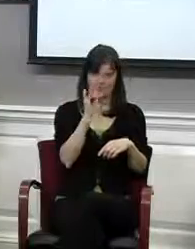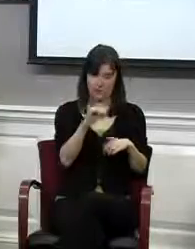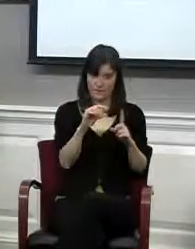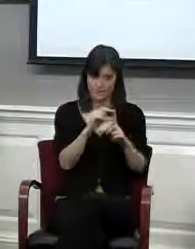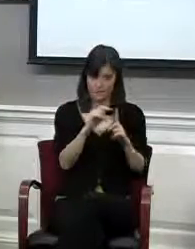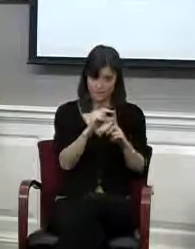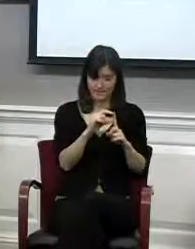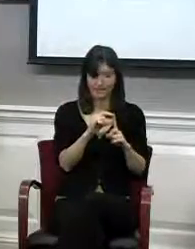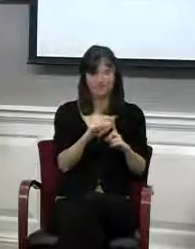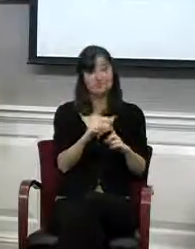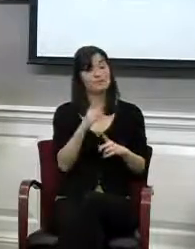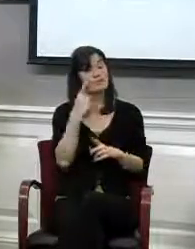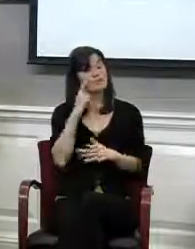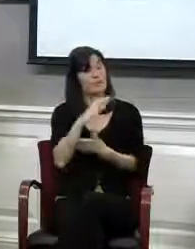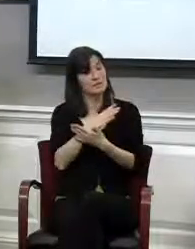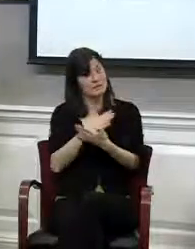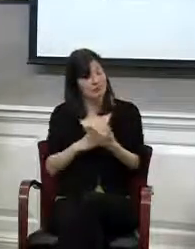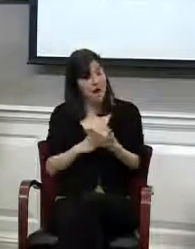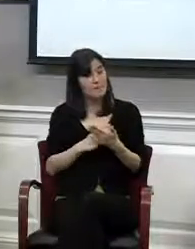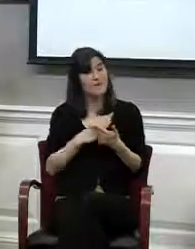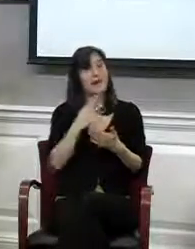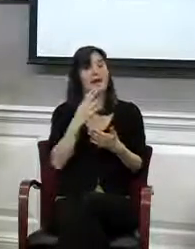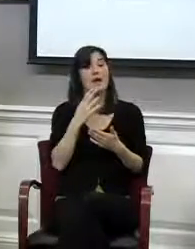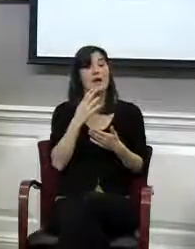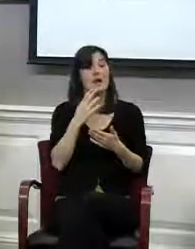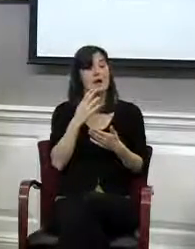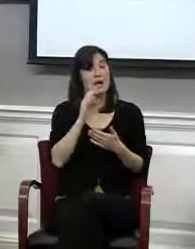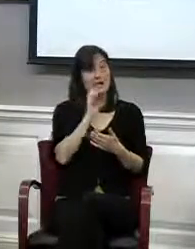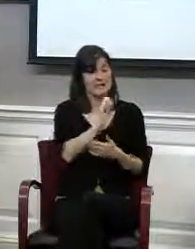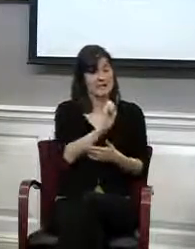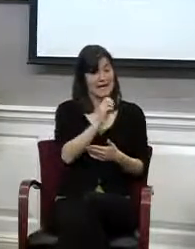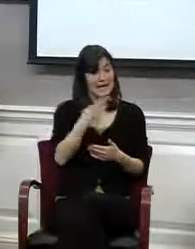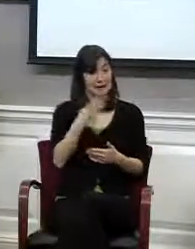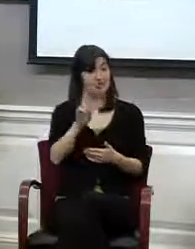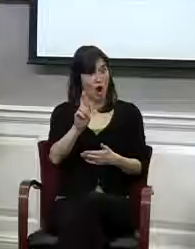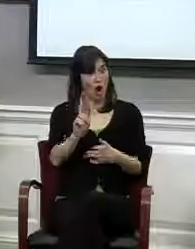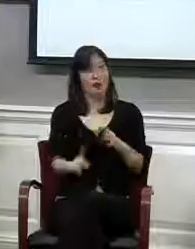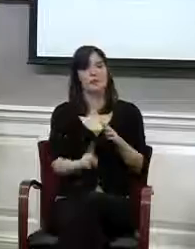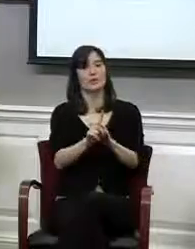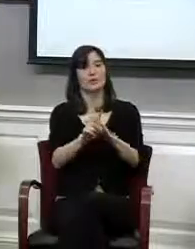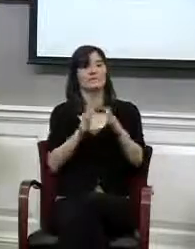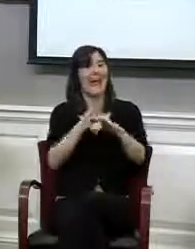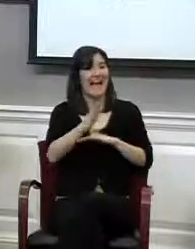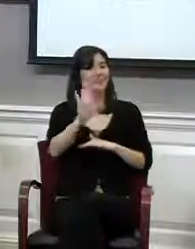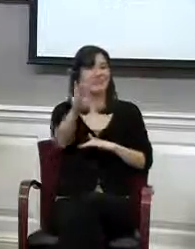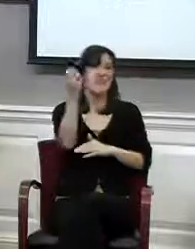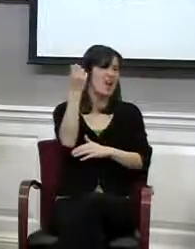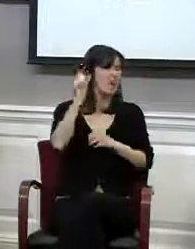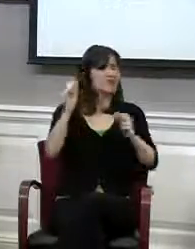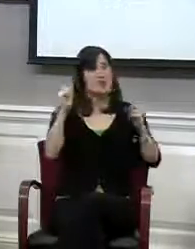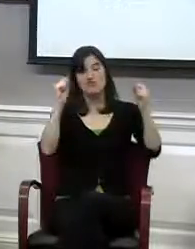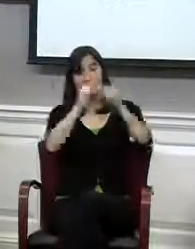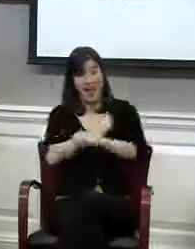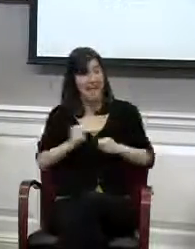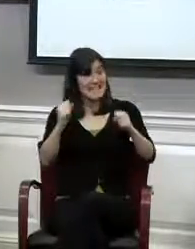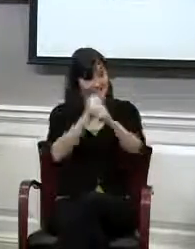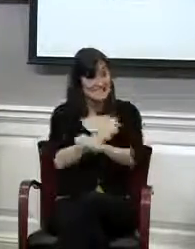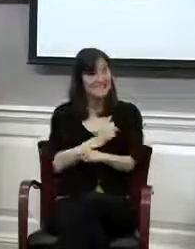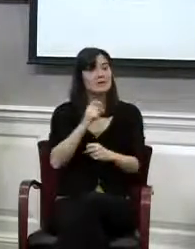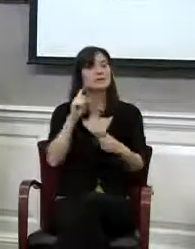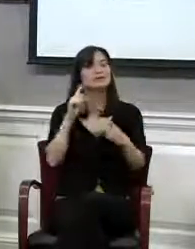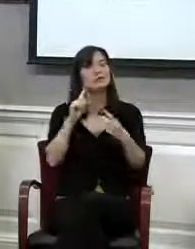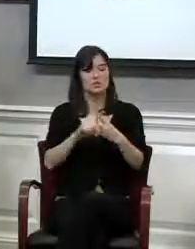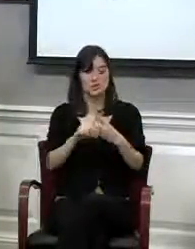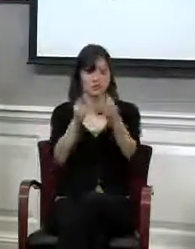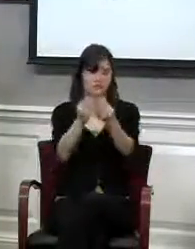education for human rights emerged at this time after the riots as a way to attempt to eradicate the roots of stereotypes, hatred, and